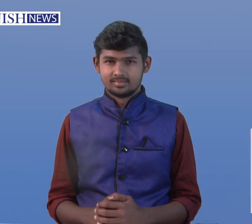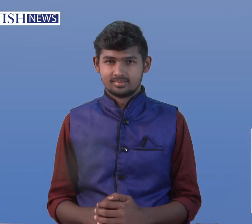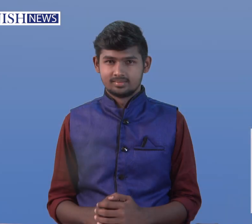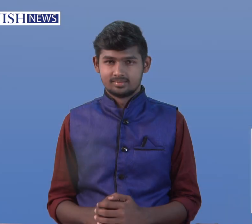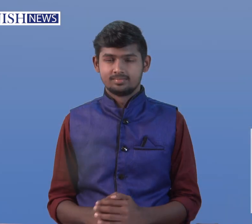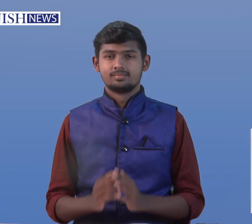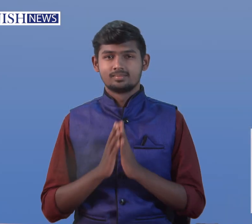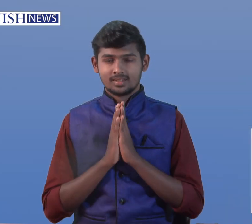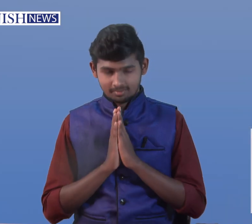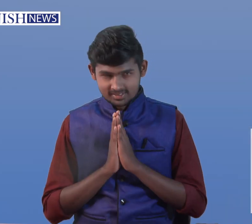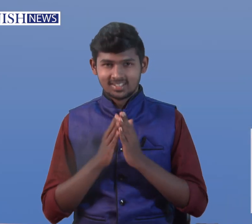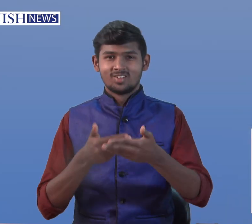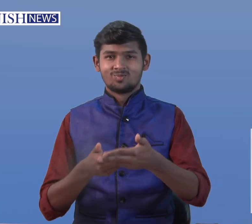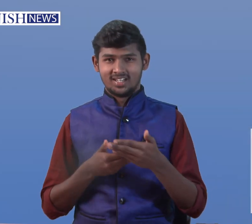Welcome to Niche News Program.